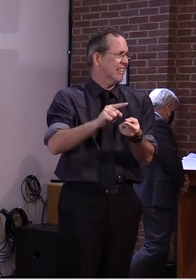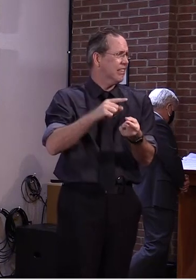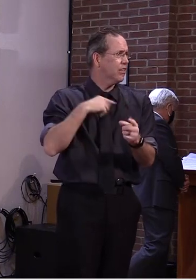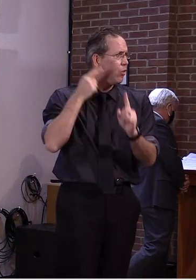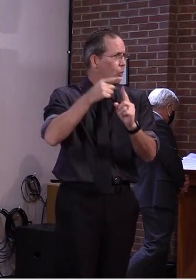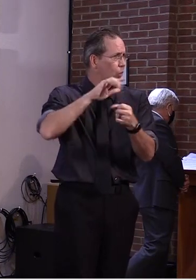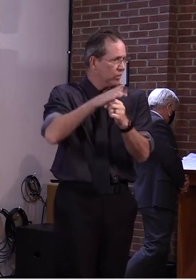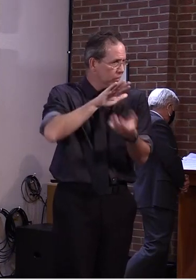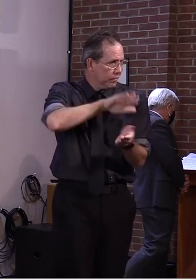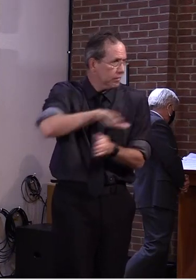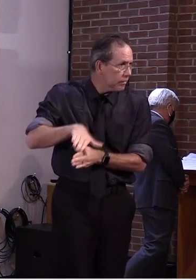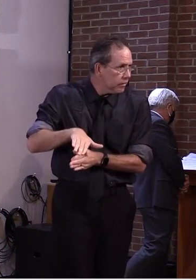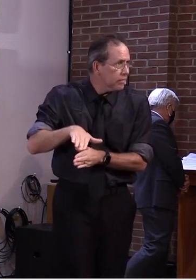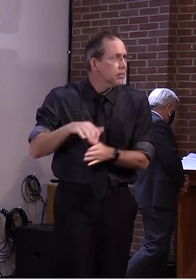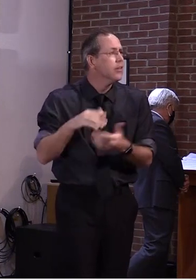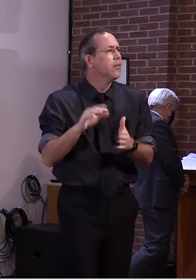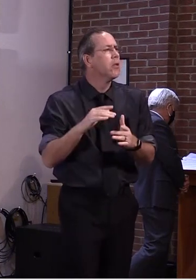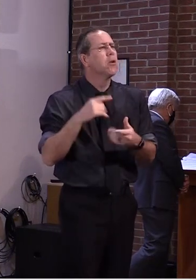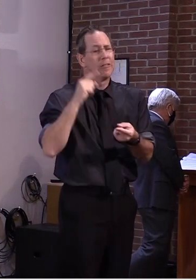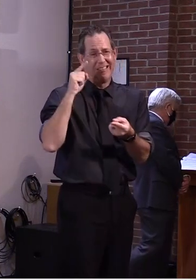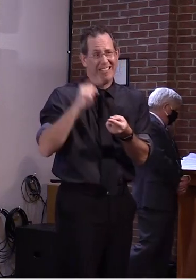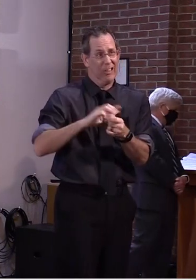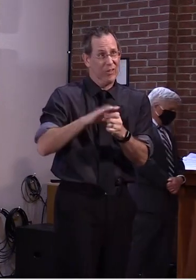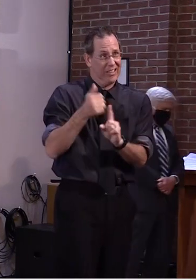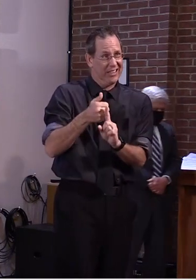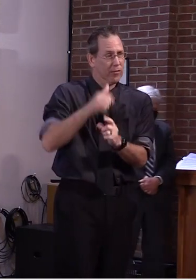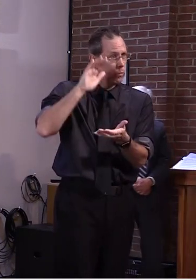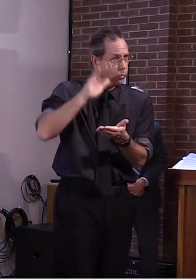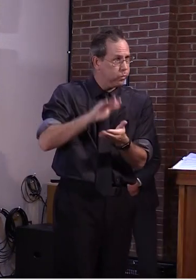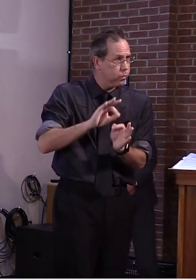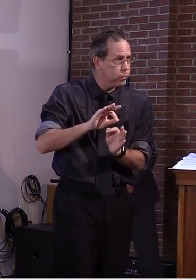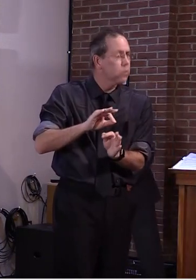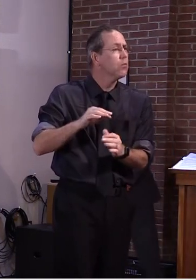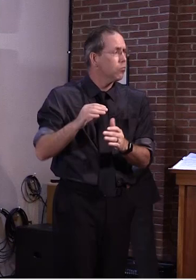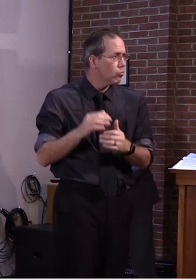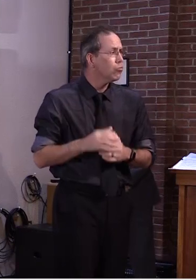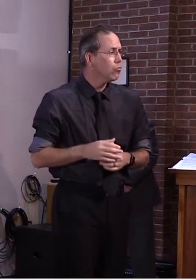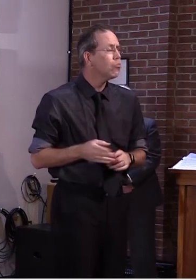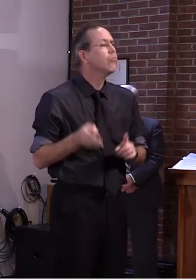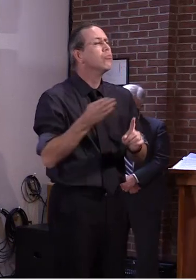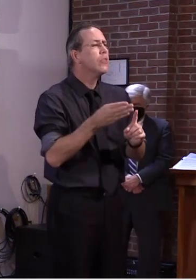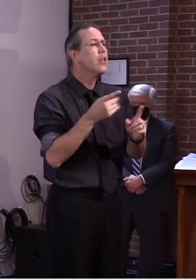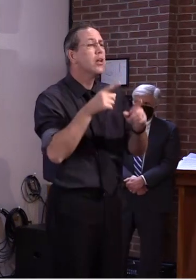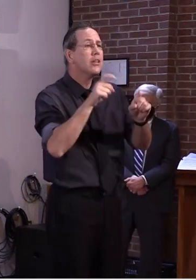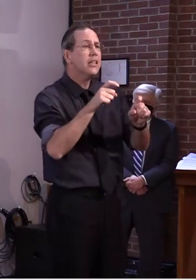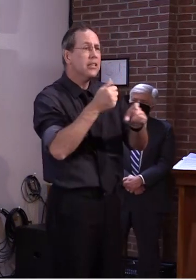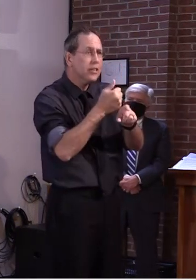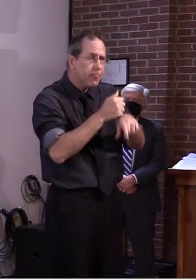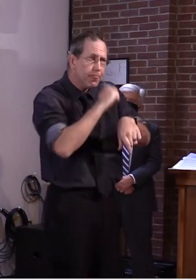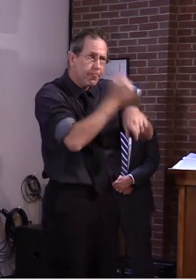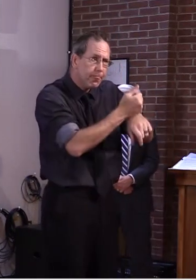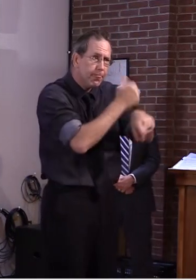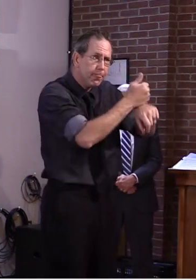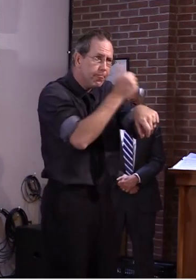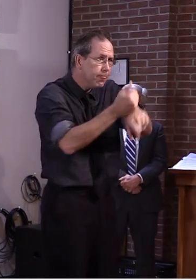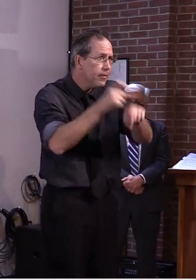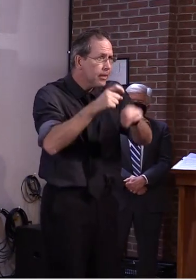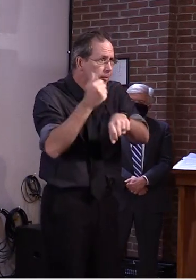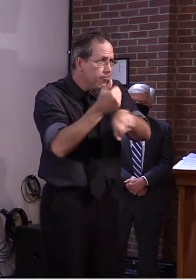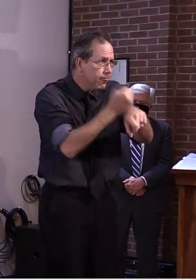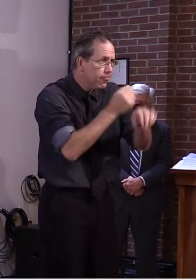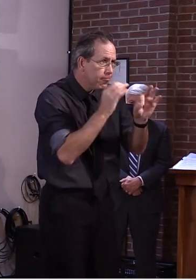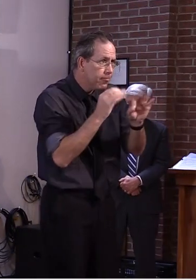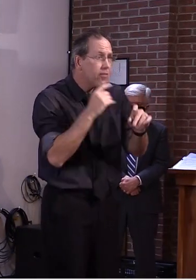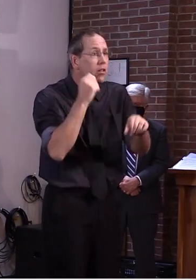suppression. We also made significant investments in our testing and contact tracing capacity to ensure we can rapidly identify